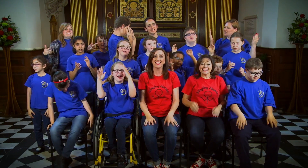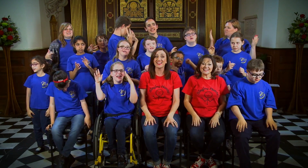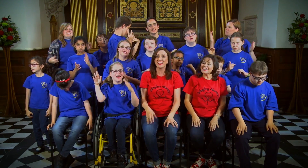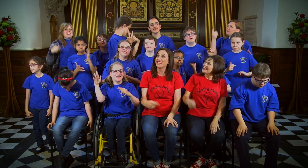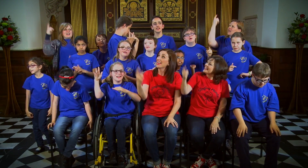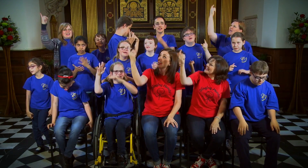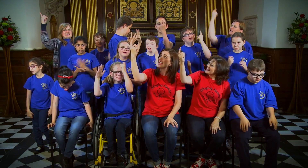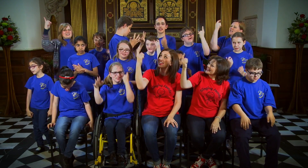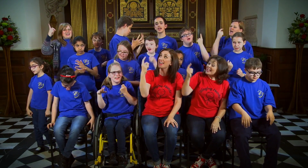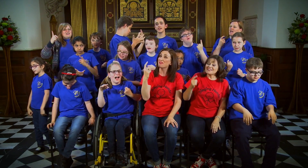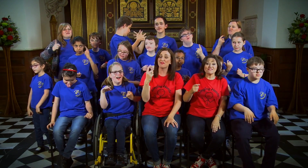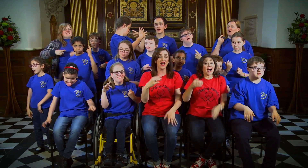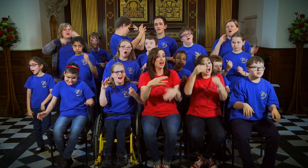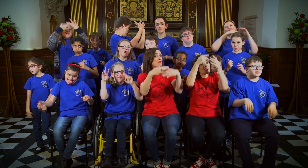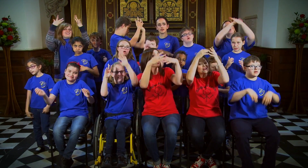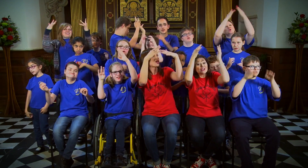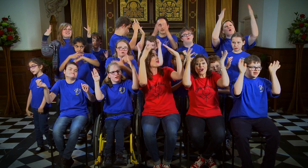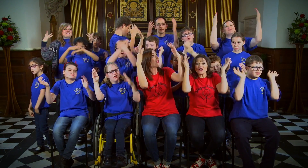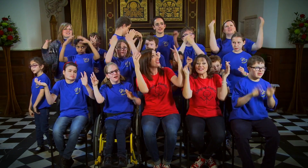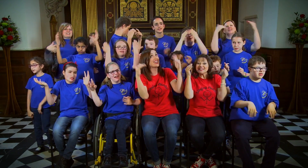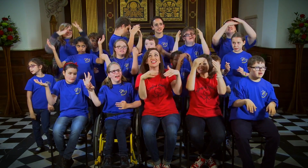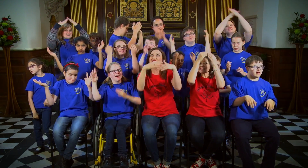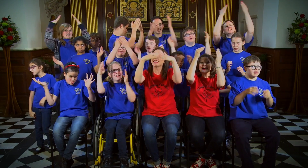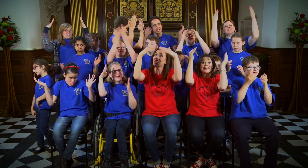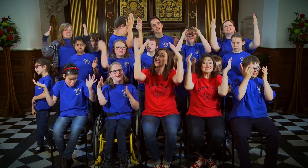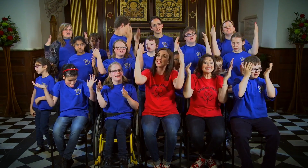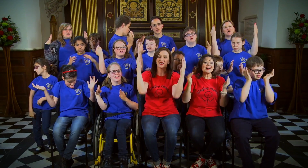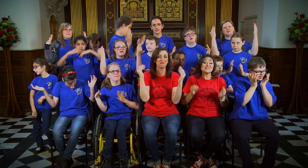glory. He came from the glorious kingdom.